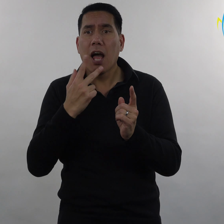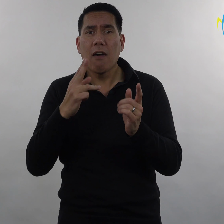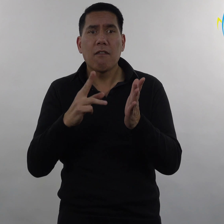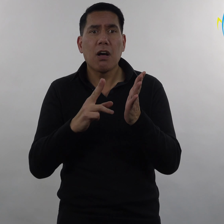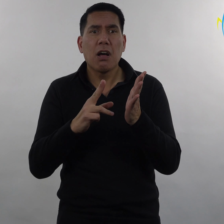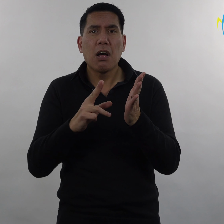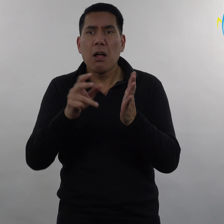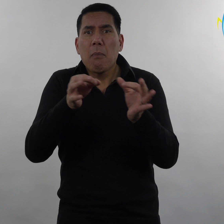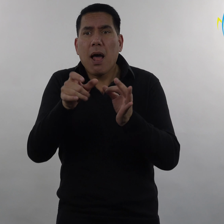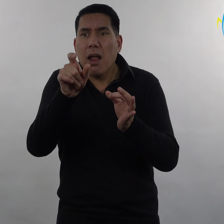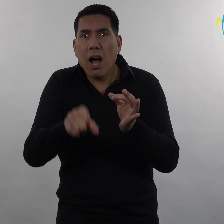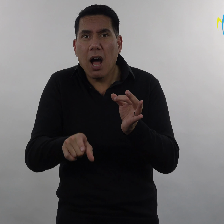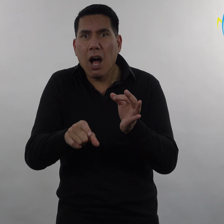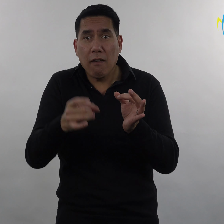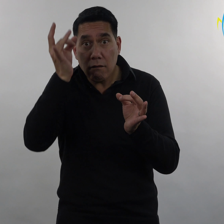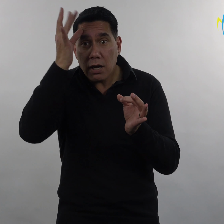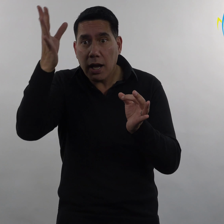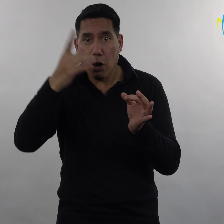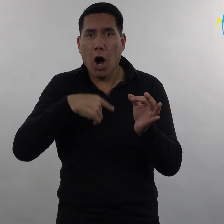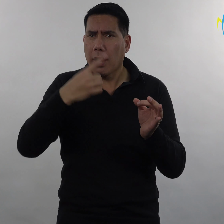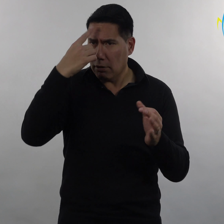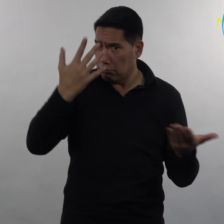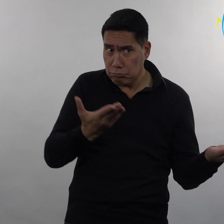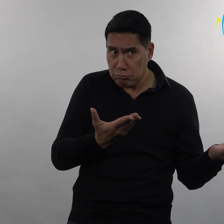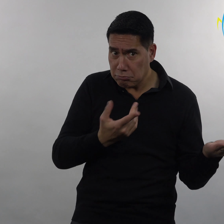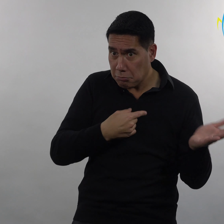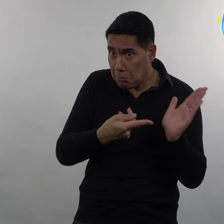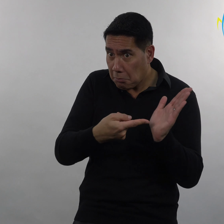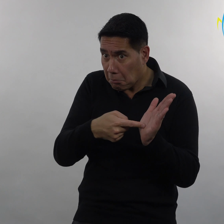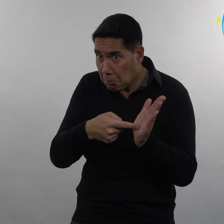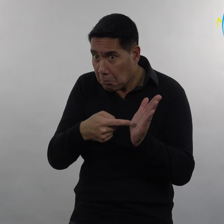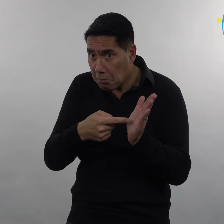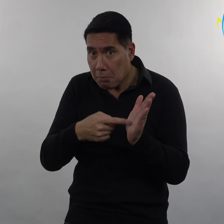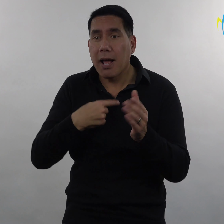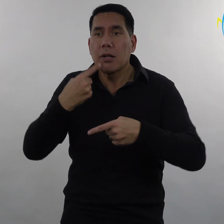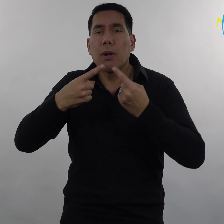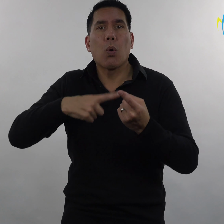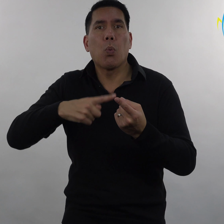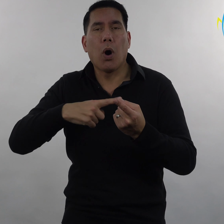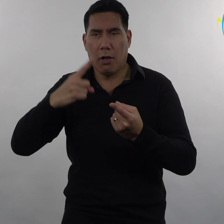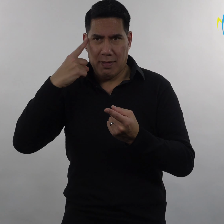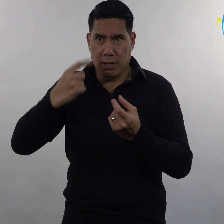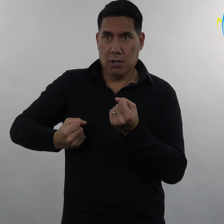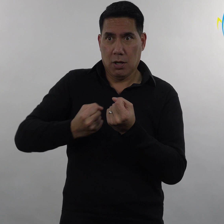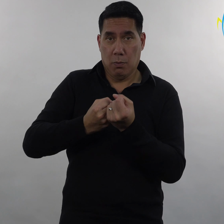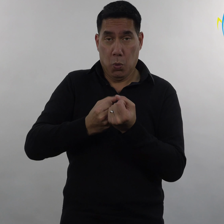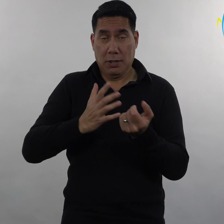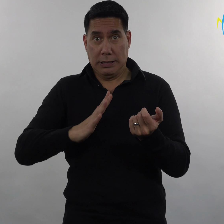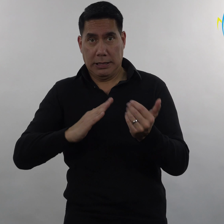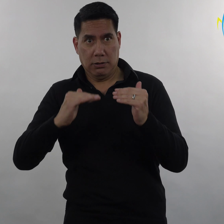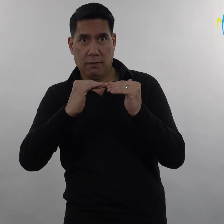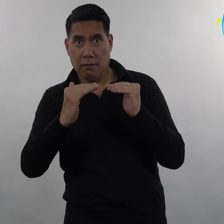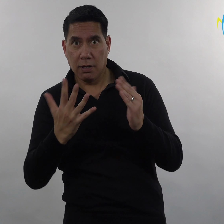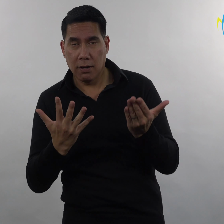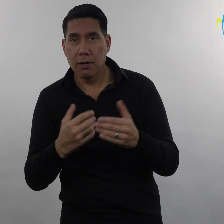is not covered by the planner, you can suggest it yourself and explain why the support is reasonable and necessary. Watch the what is